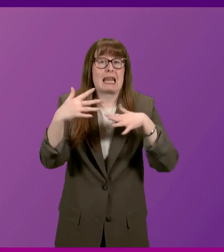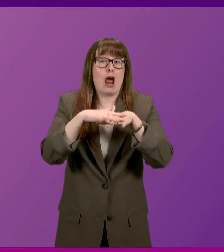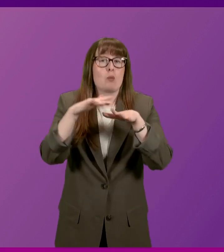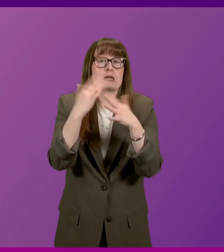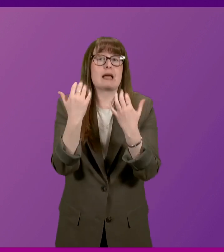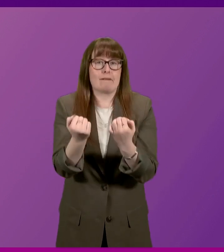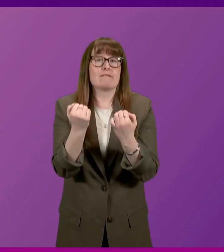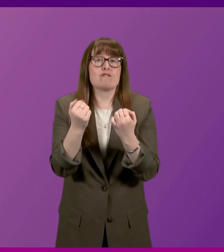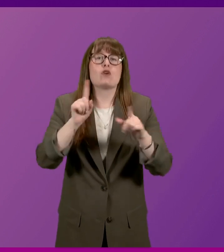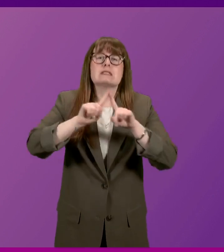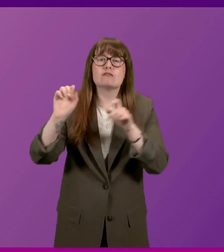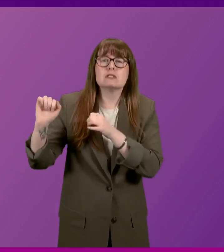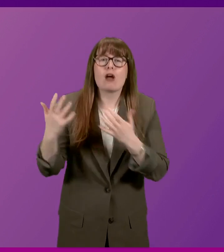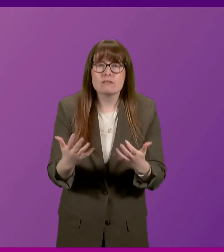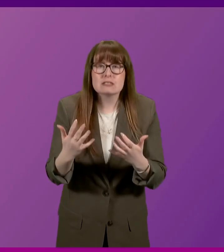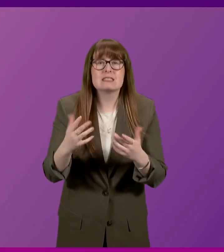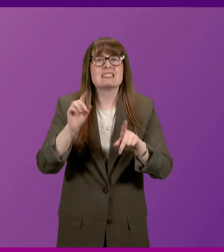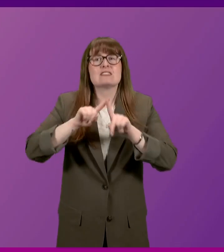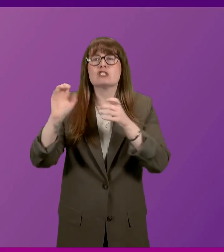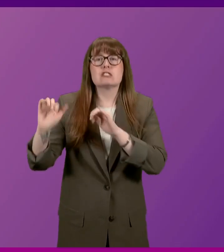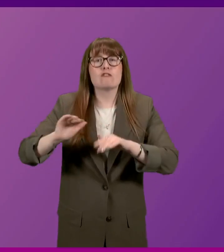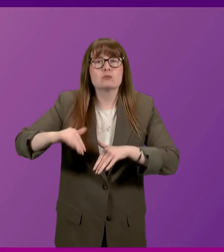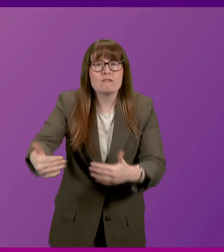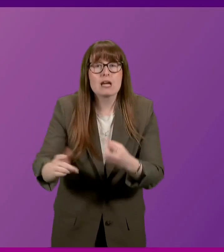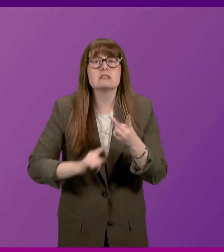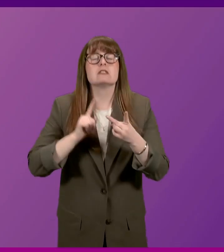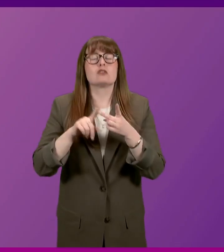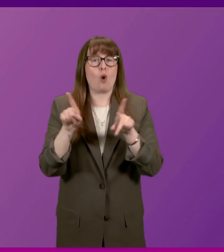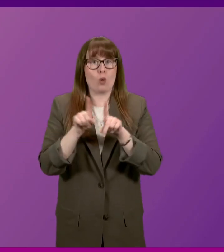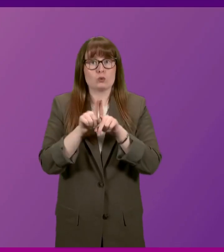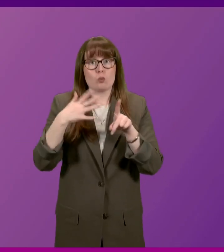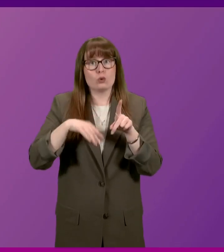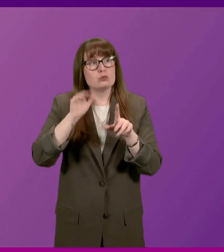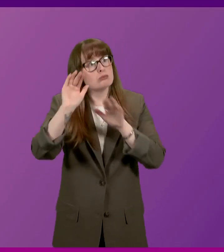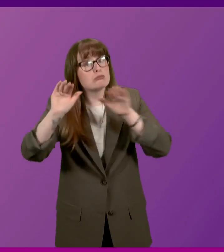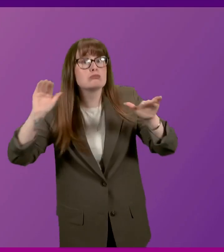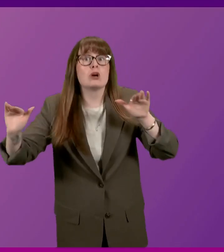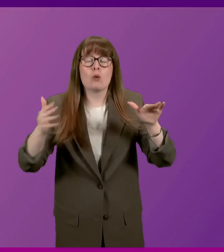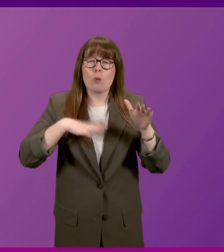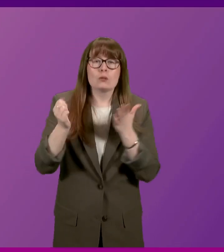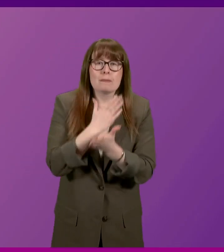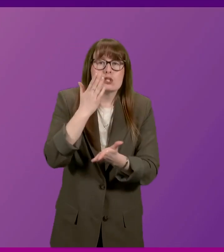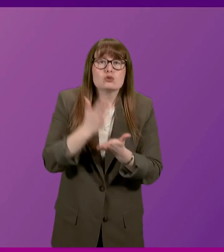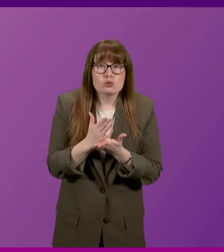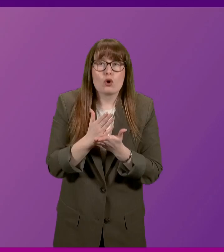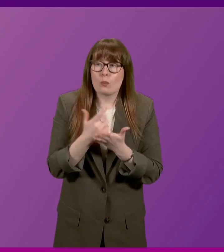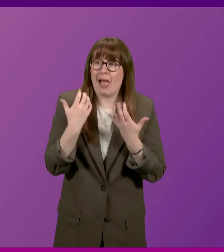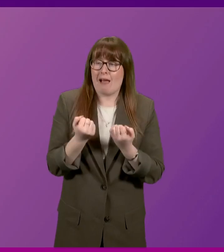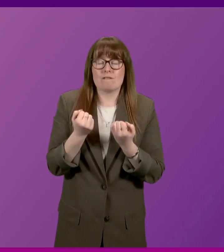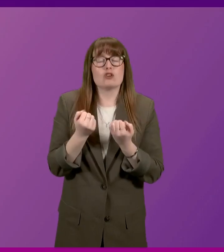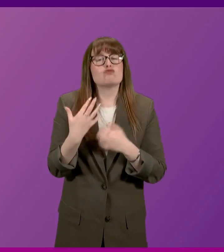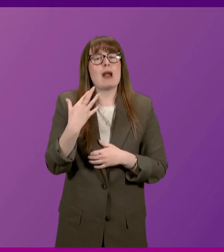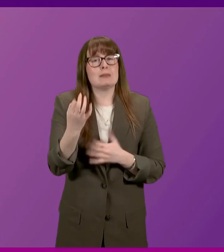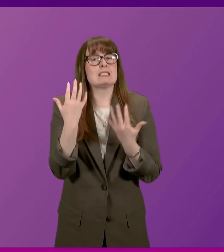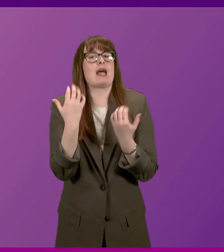across different services, different service providers, and reaching out to make sure we wanted to try and make sure that we had some